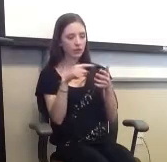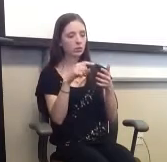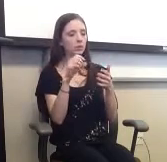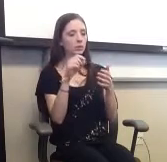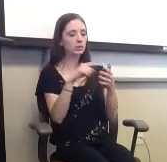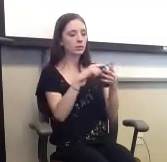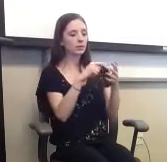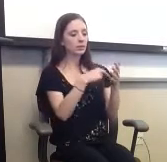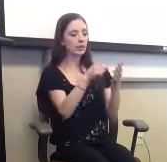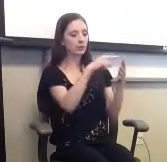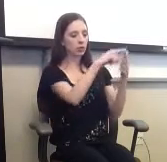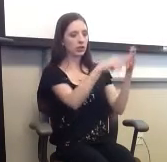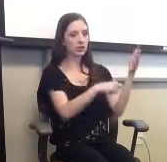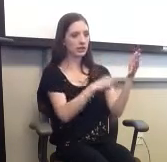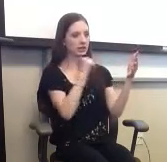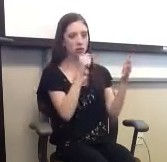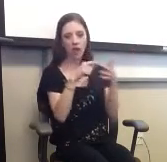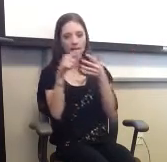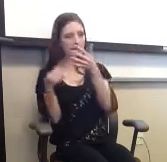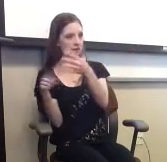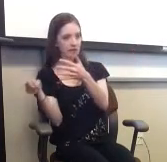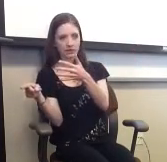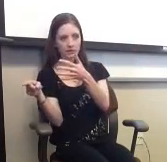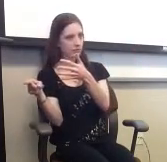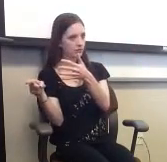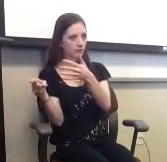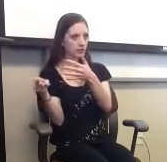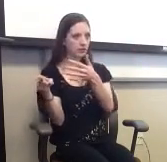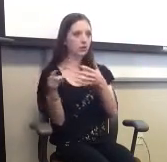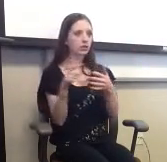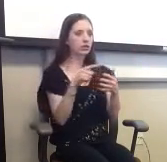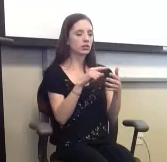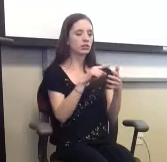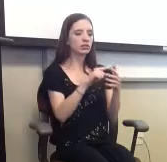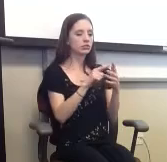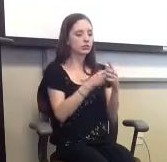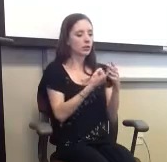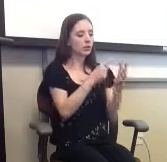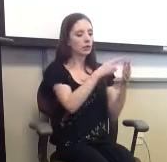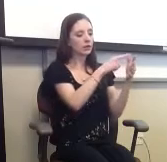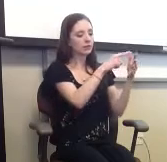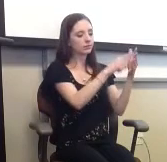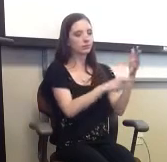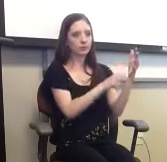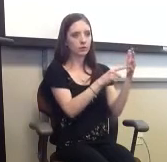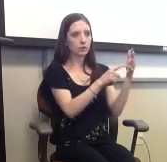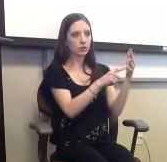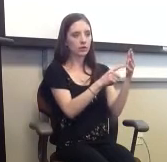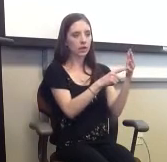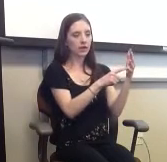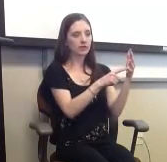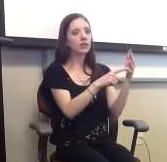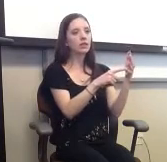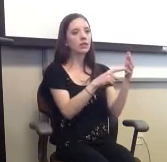don't necessarily go, it's not a, you start at 1 and go through 5. There is some negotiation with that. Keep it fair